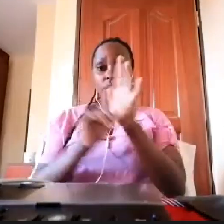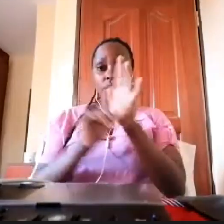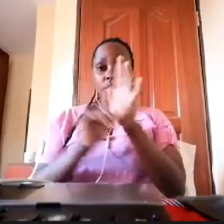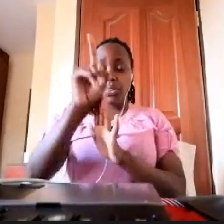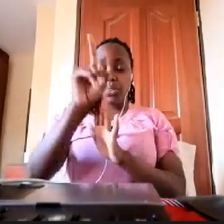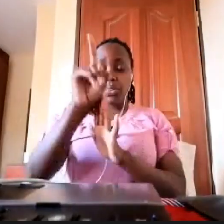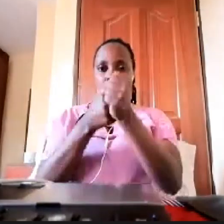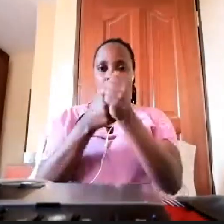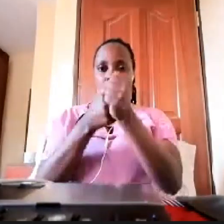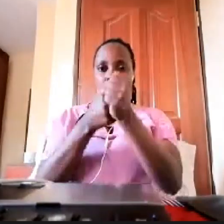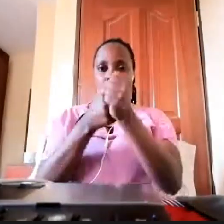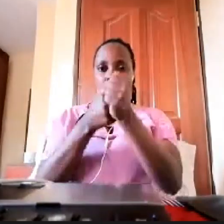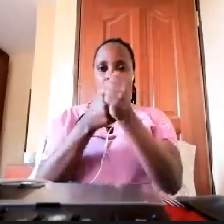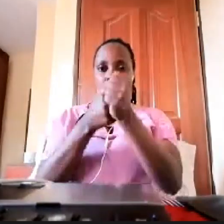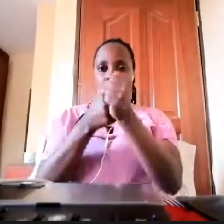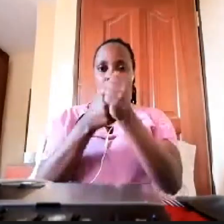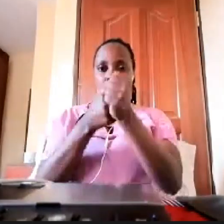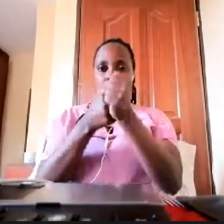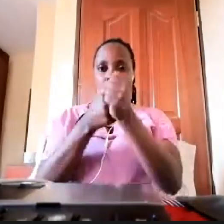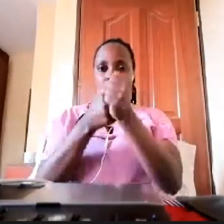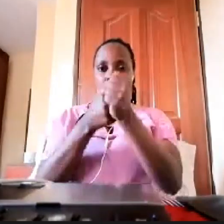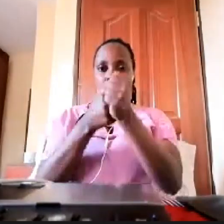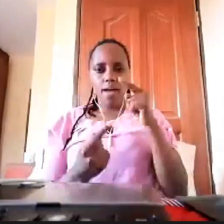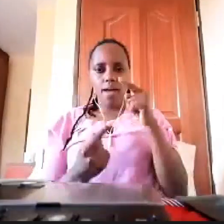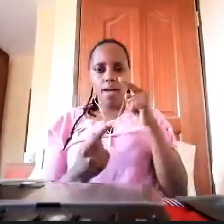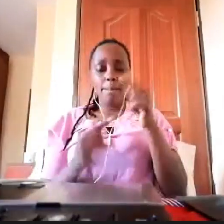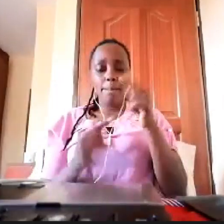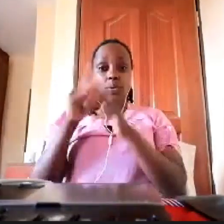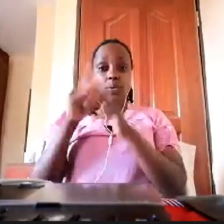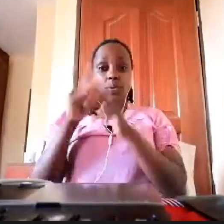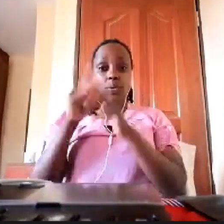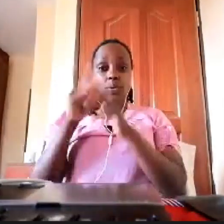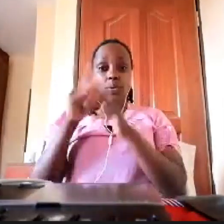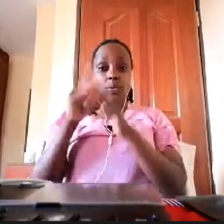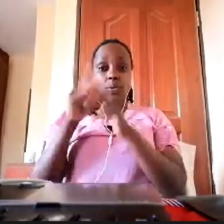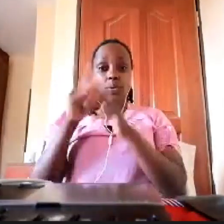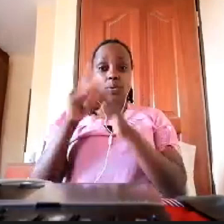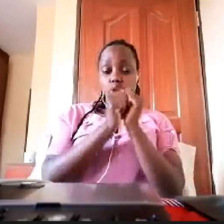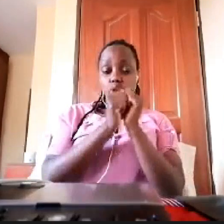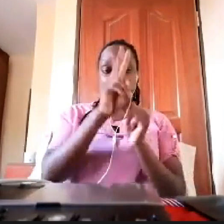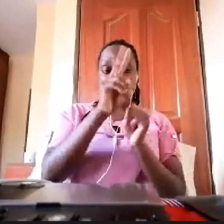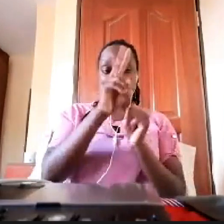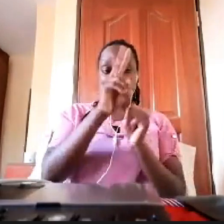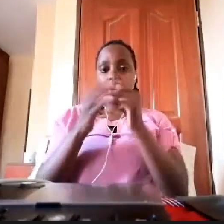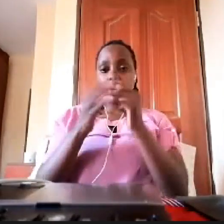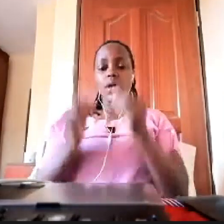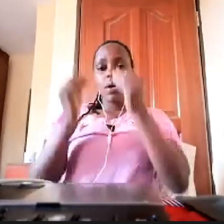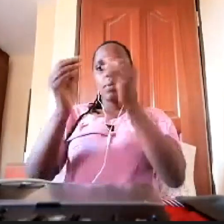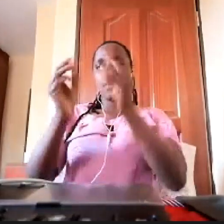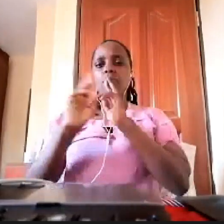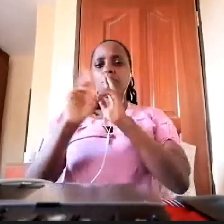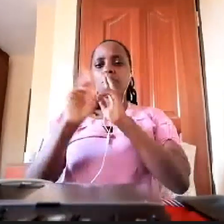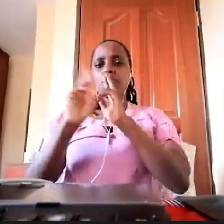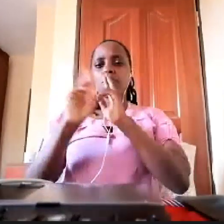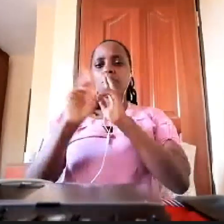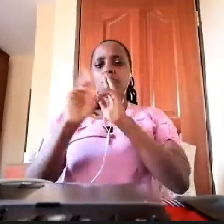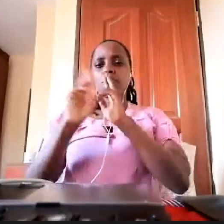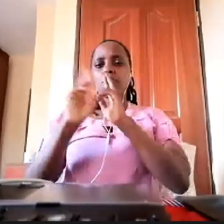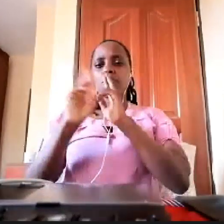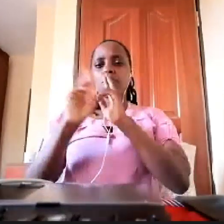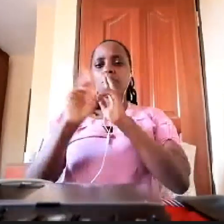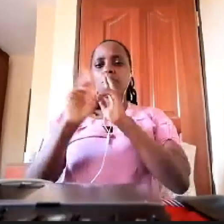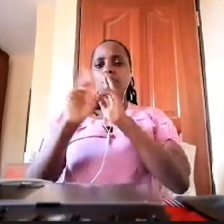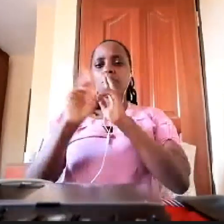complementary report took about a year. So we started in October 2018 and were able to submit our report in November